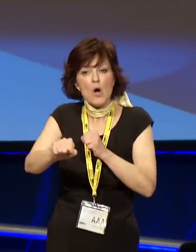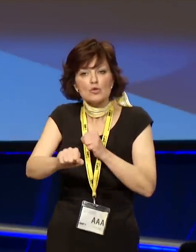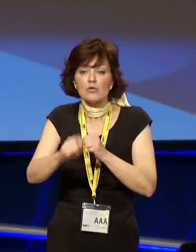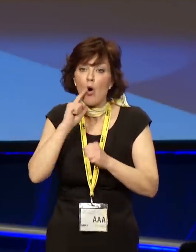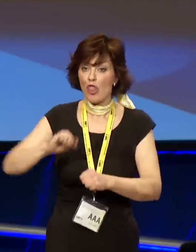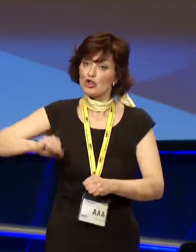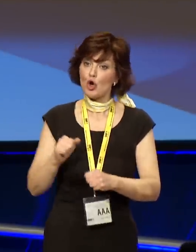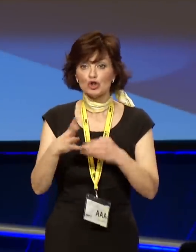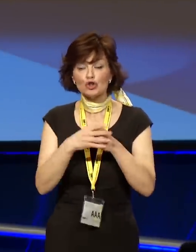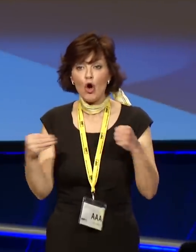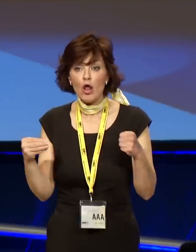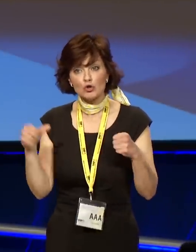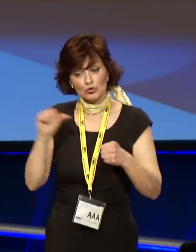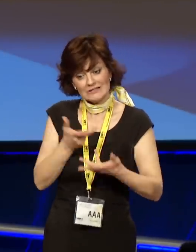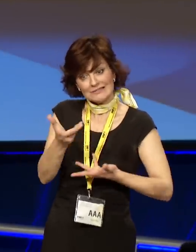dollar?